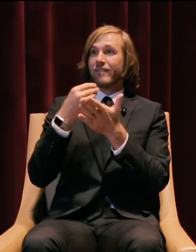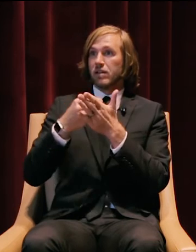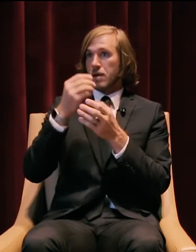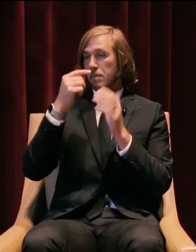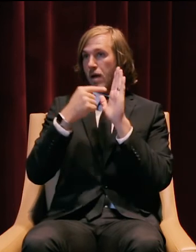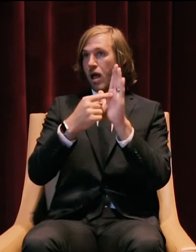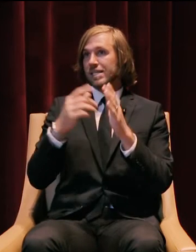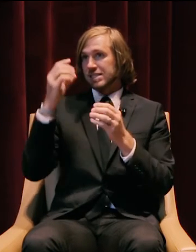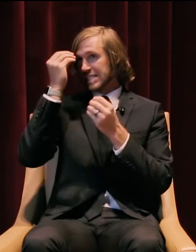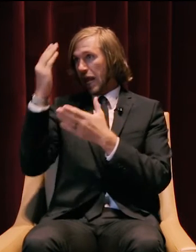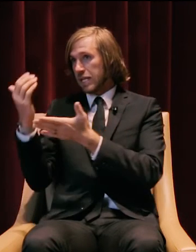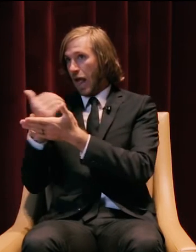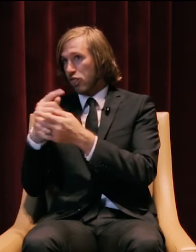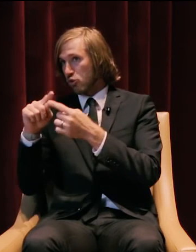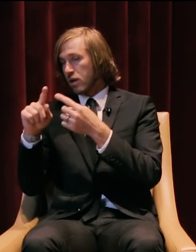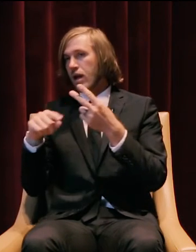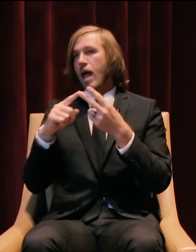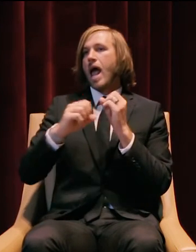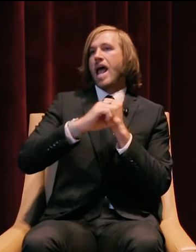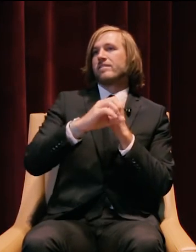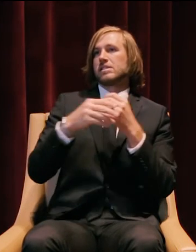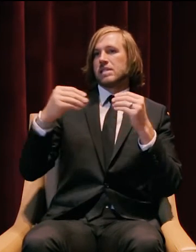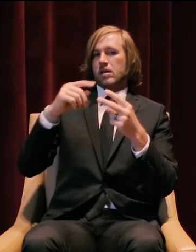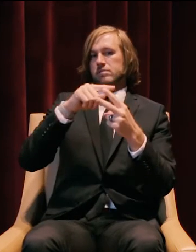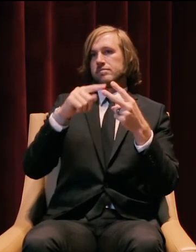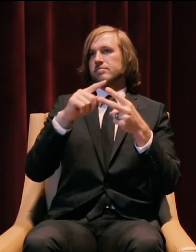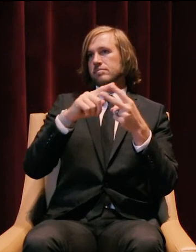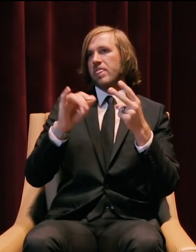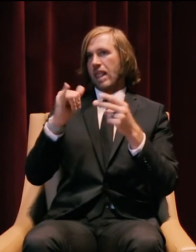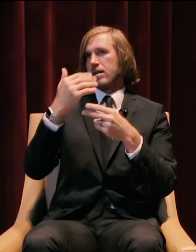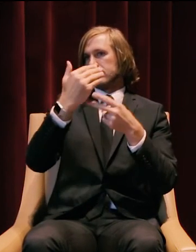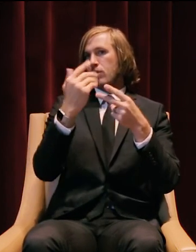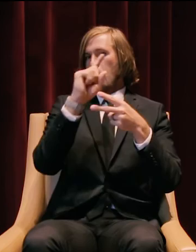data gathering and the advertising sales in that order.